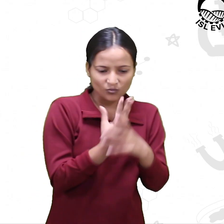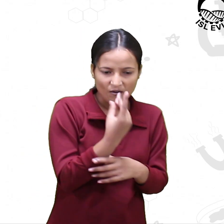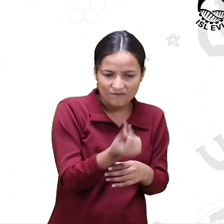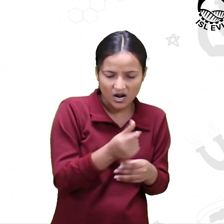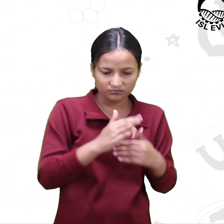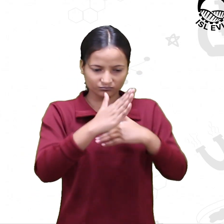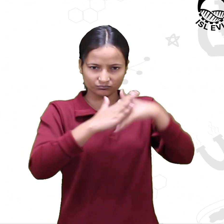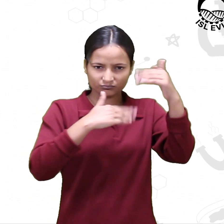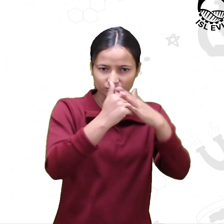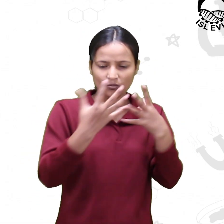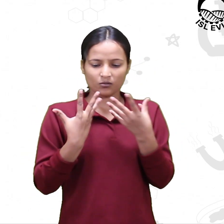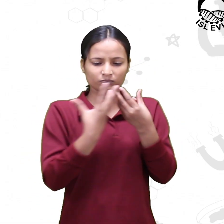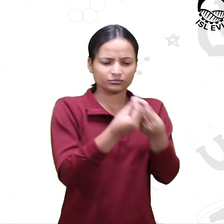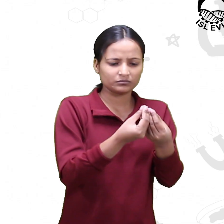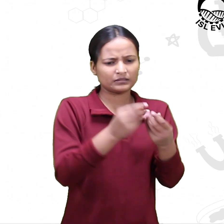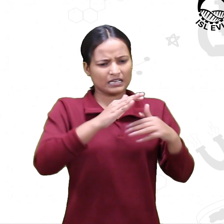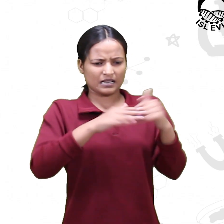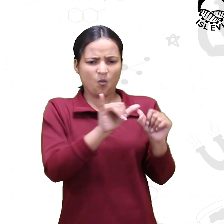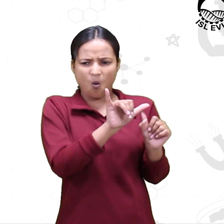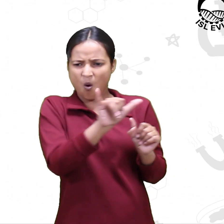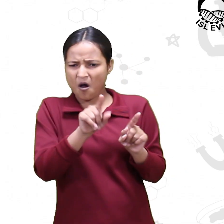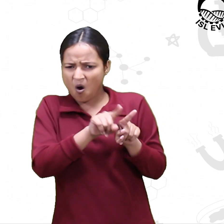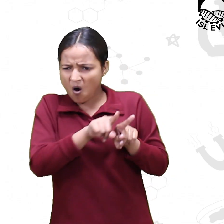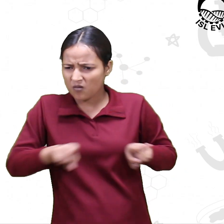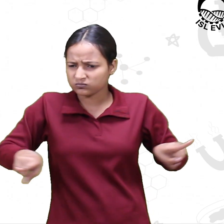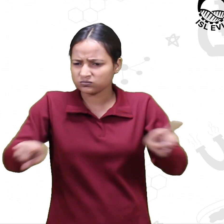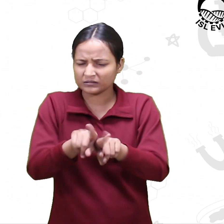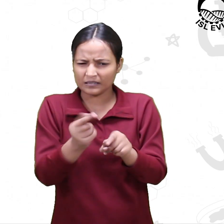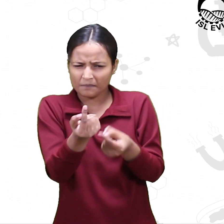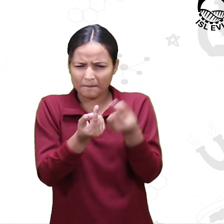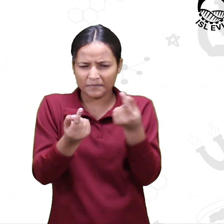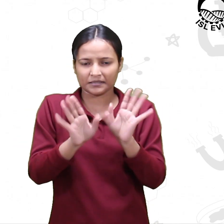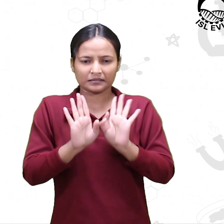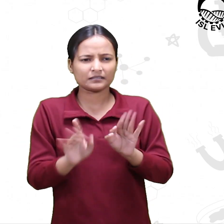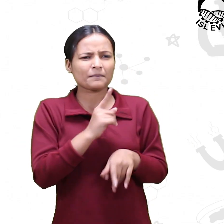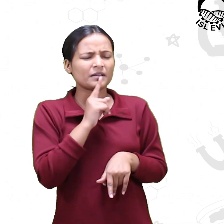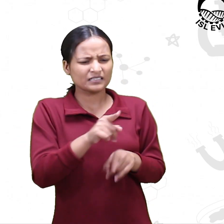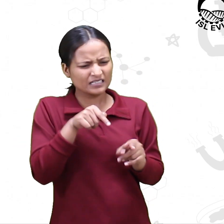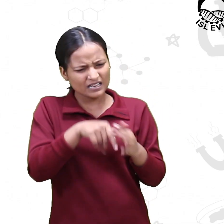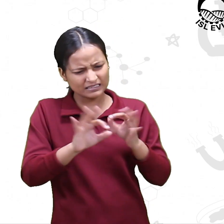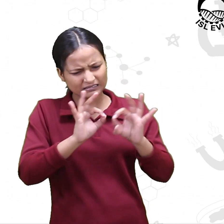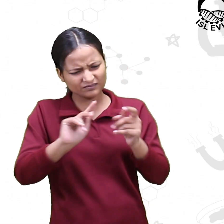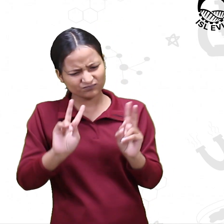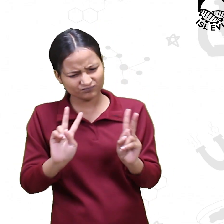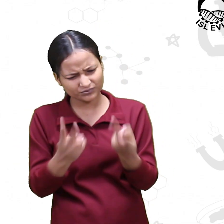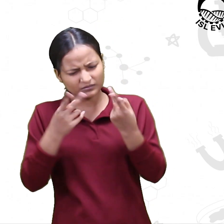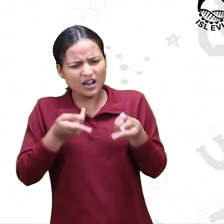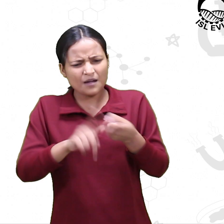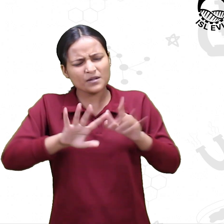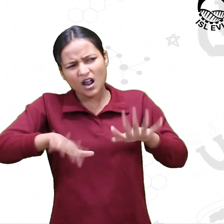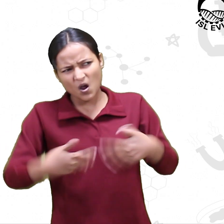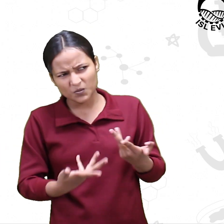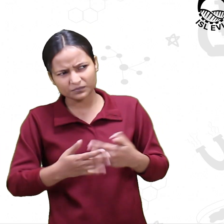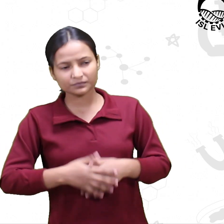growing on top of each other. I wonder why cells start to behave like this all of a sudden. I